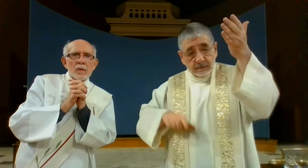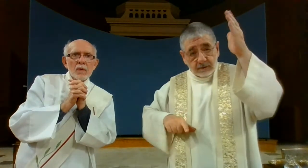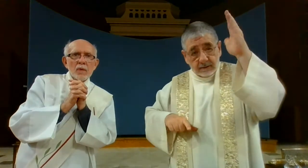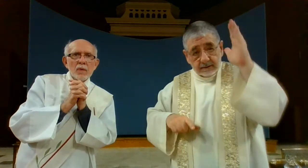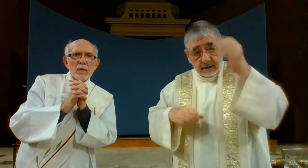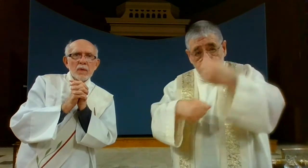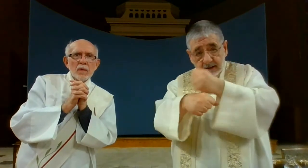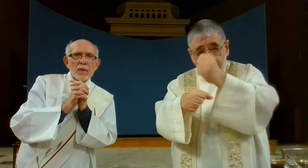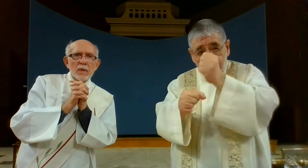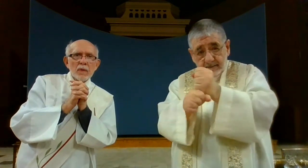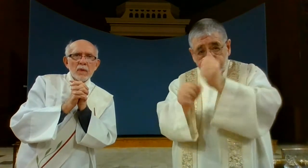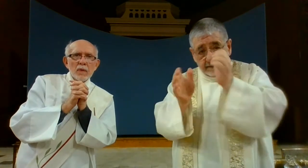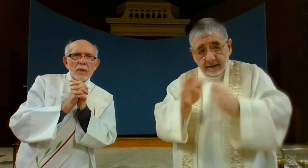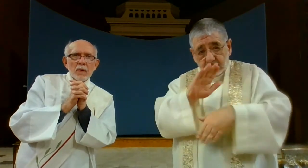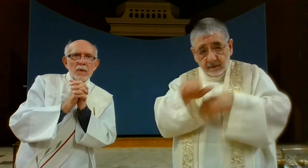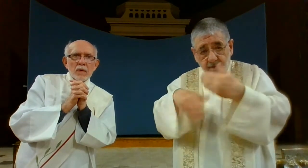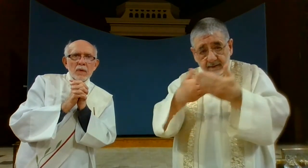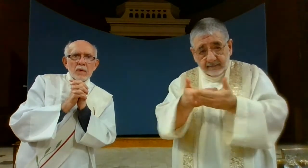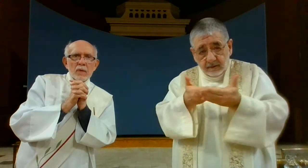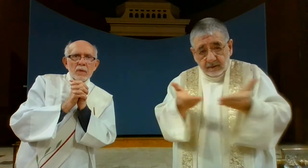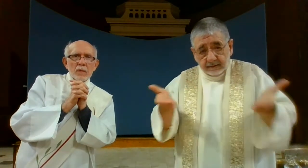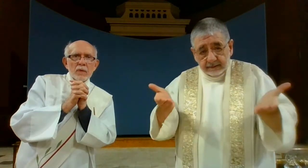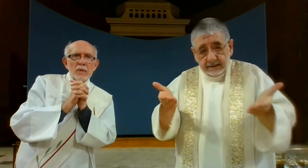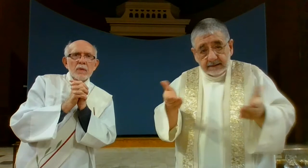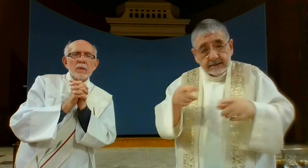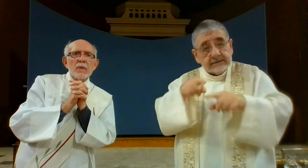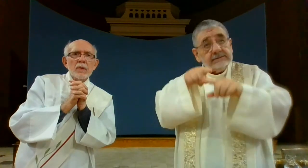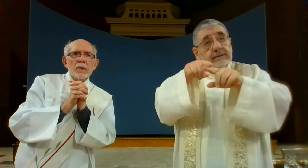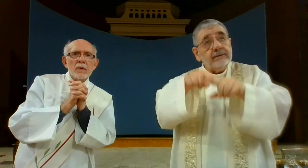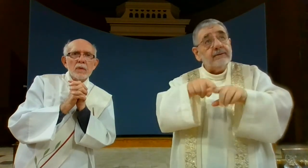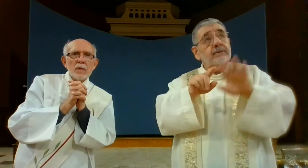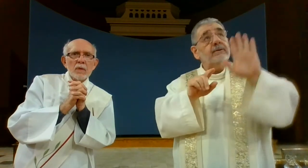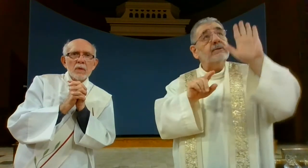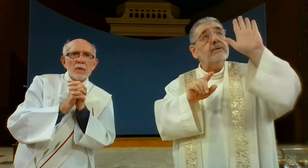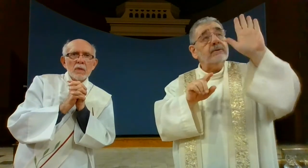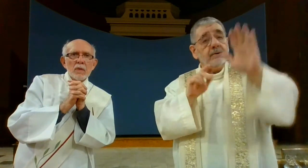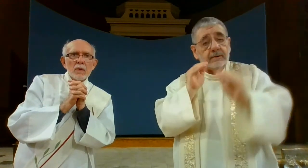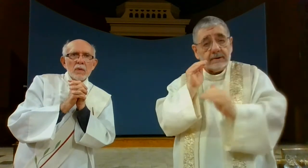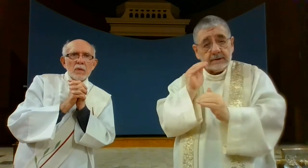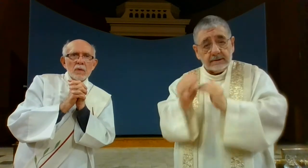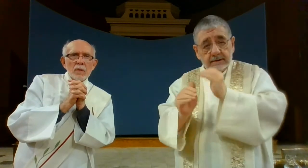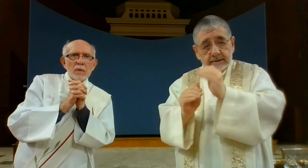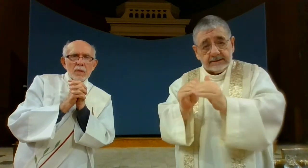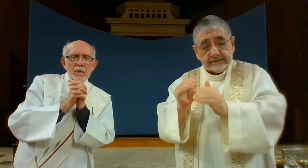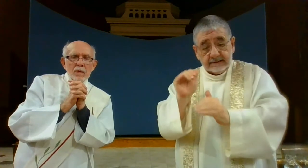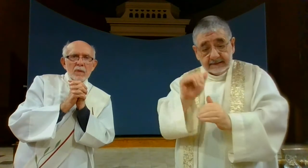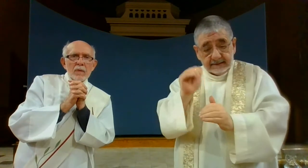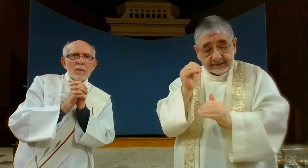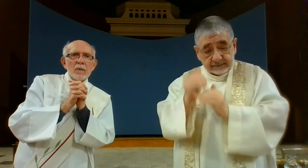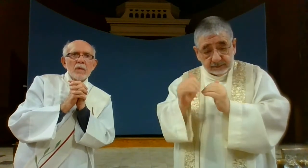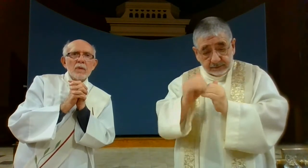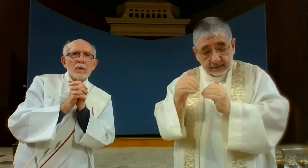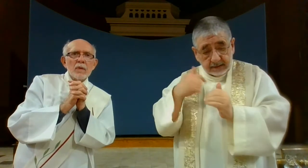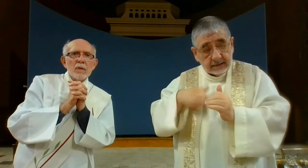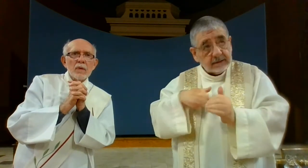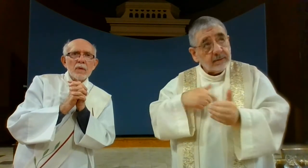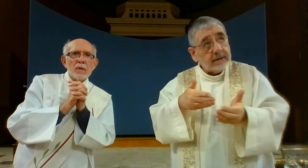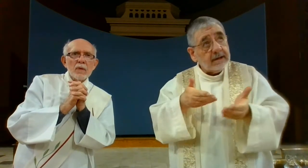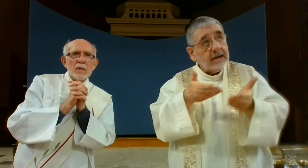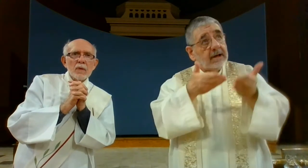Blessed are You, Lord God of all creation, for through Your goodness we have received the bread we offer